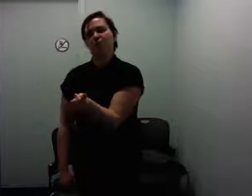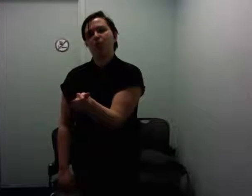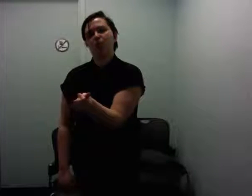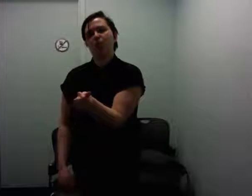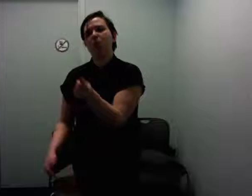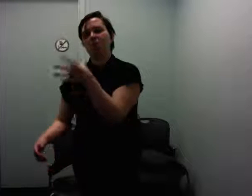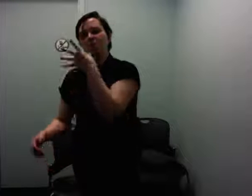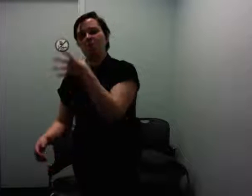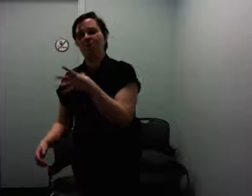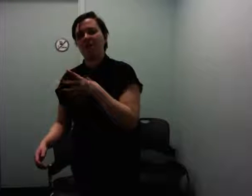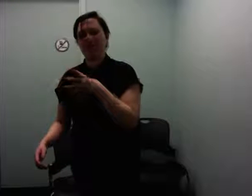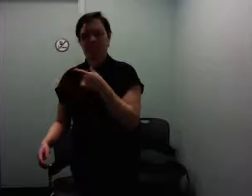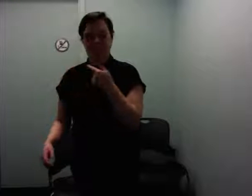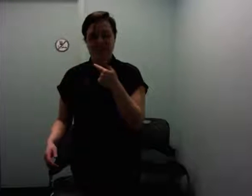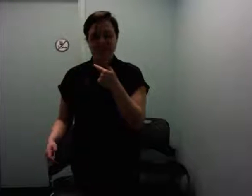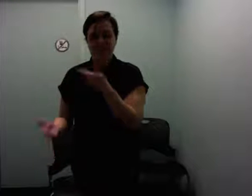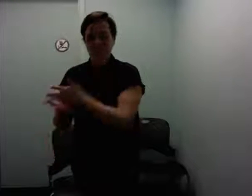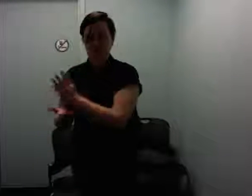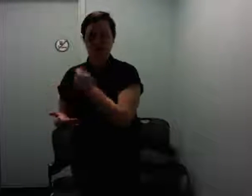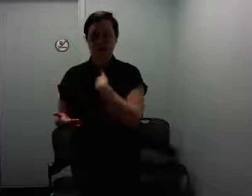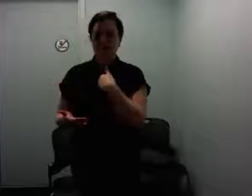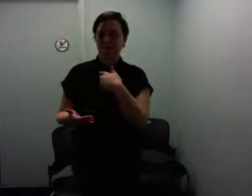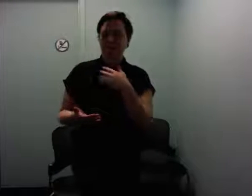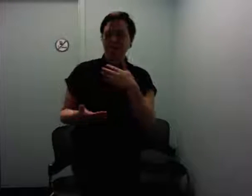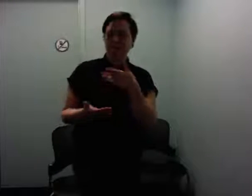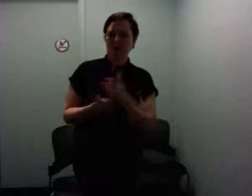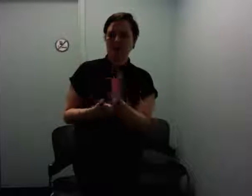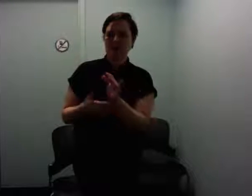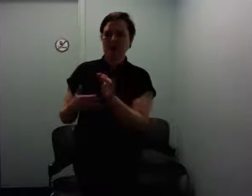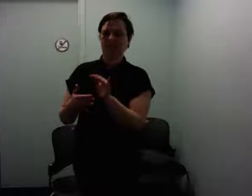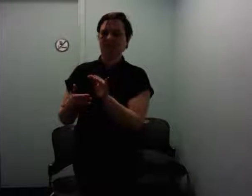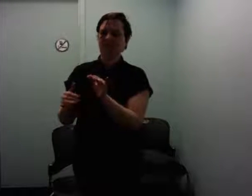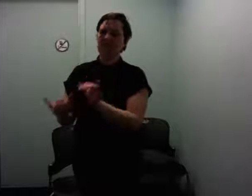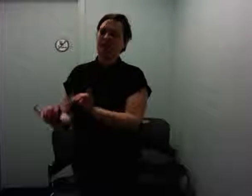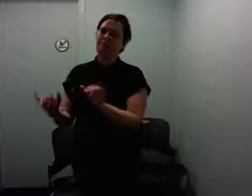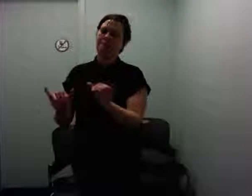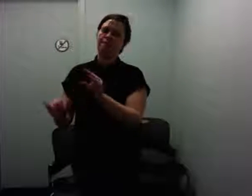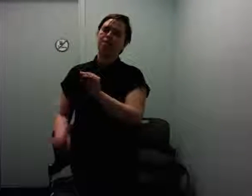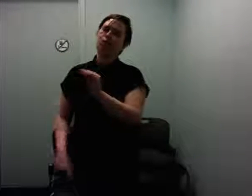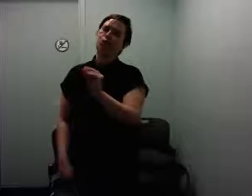In 1997, Hillary Clinton made a famous speech in Beijing about women's